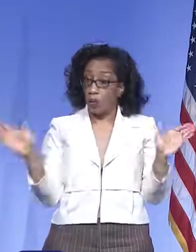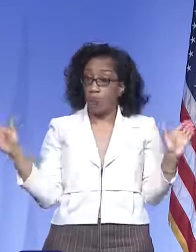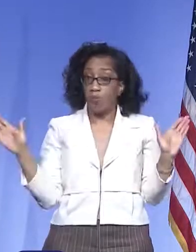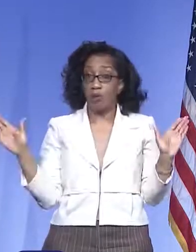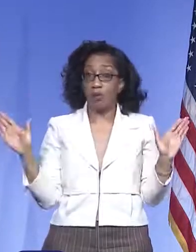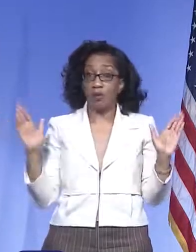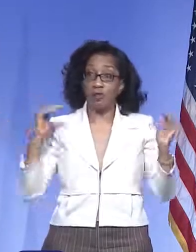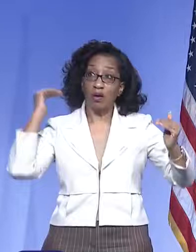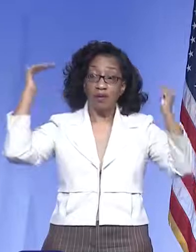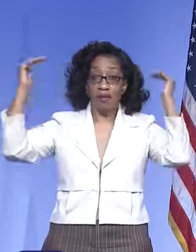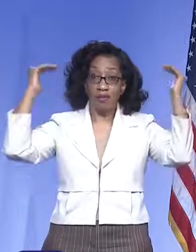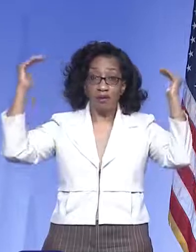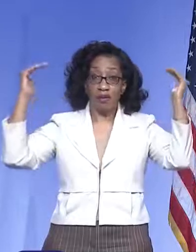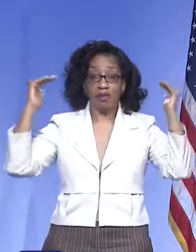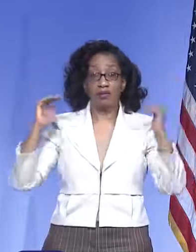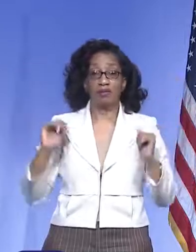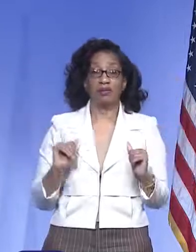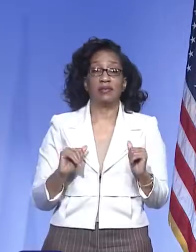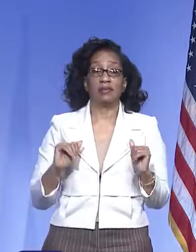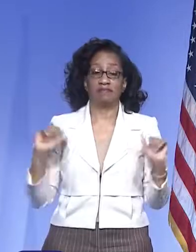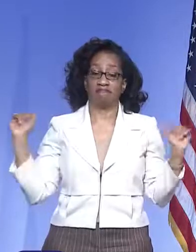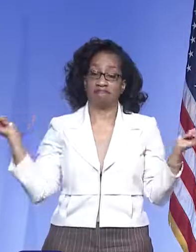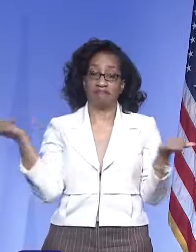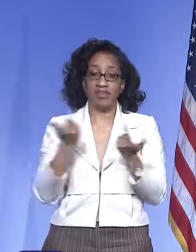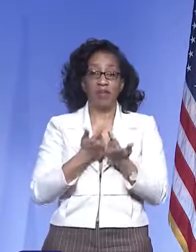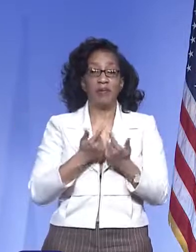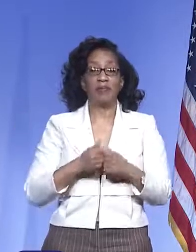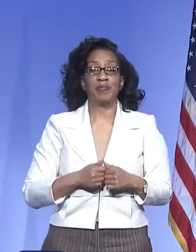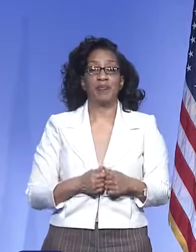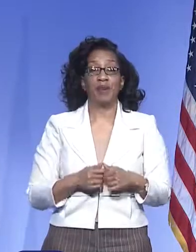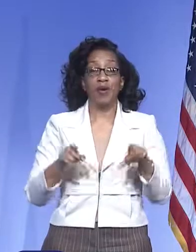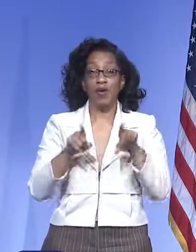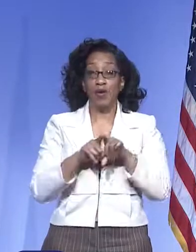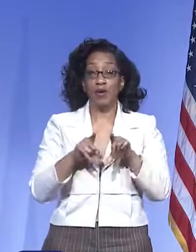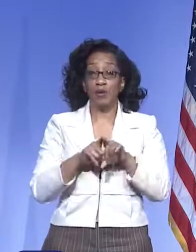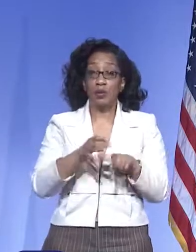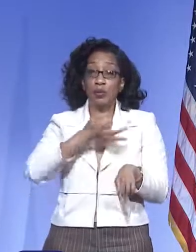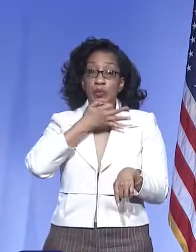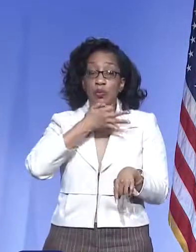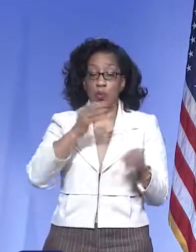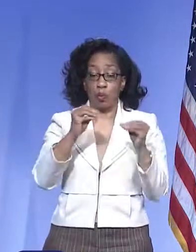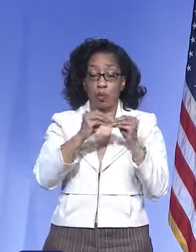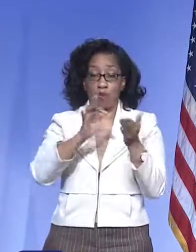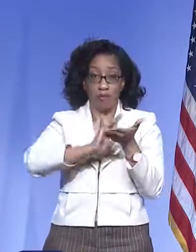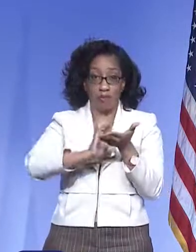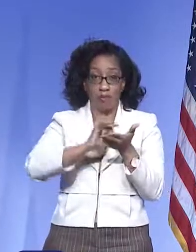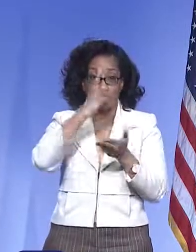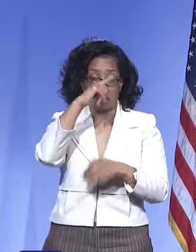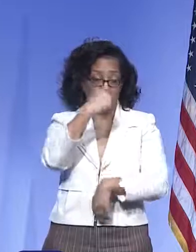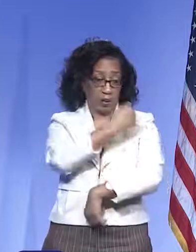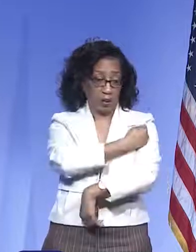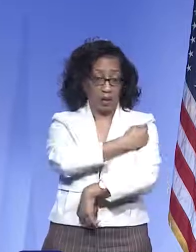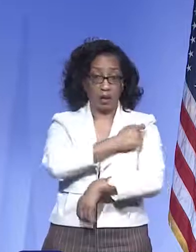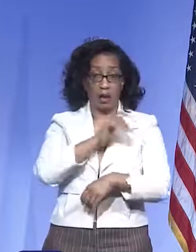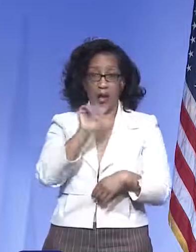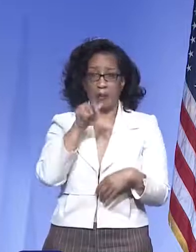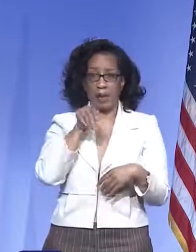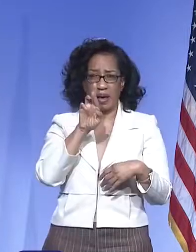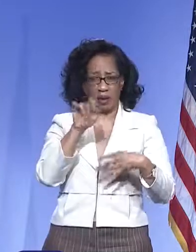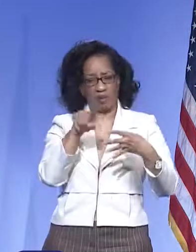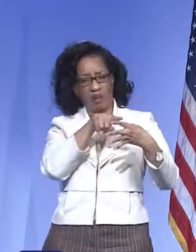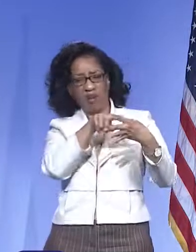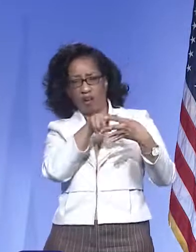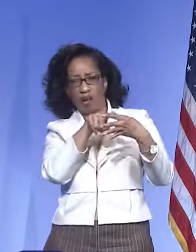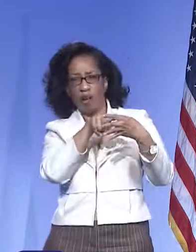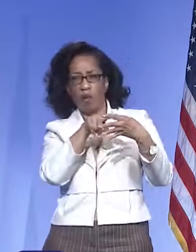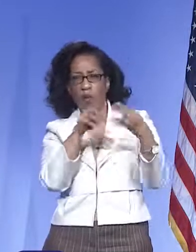better news, we will have more vaccine coming to Memphis and Shelby County that first week of April, and so